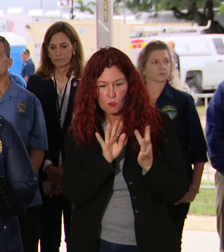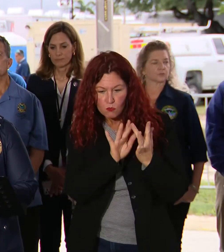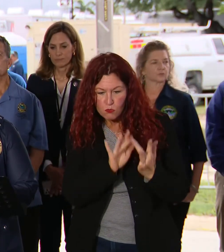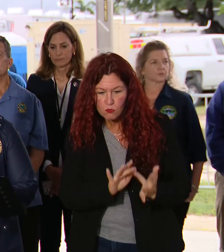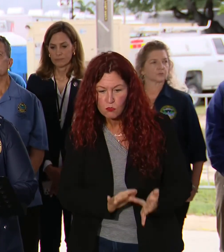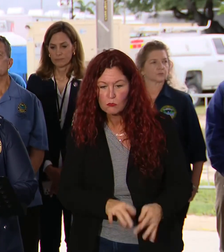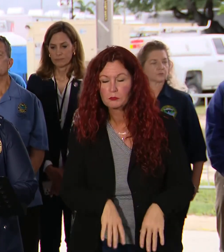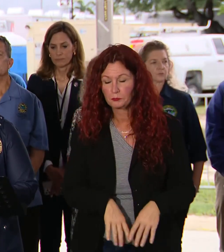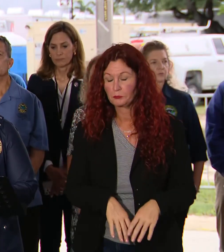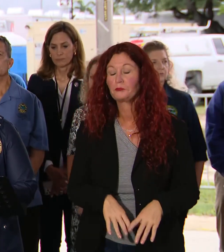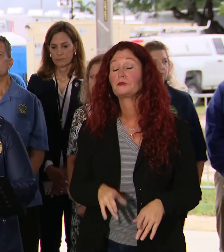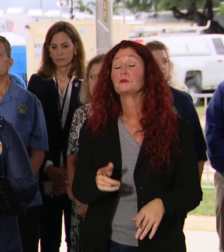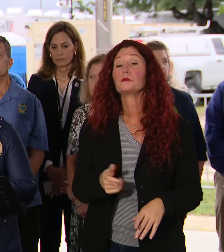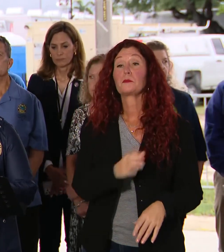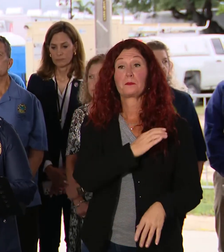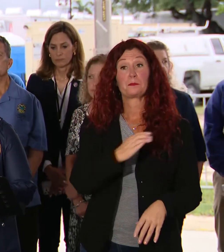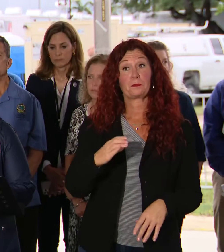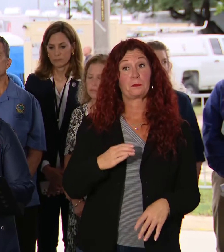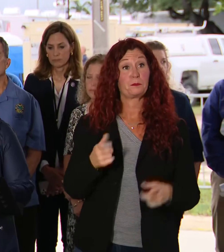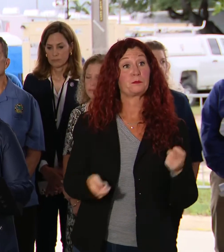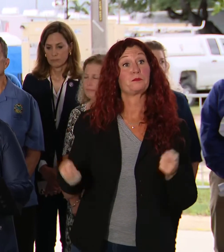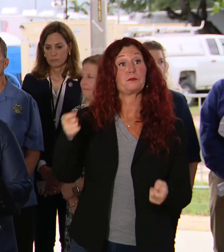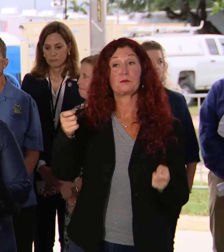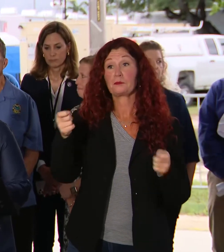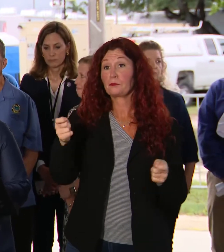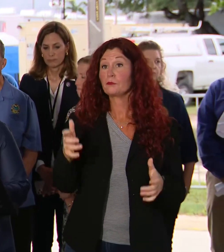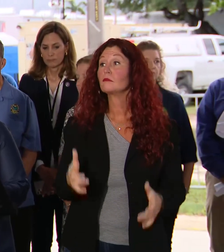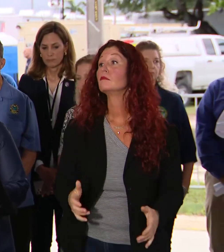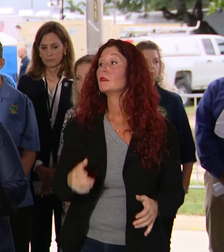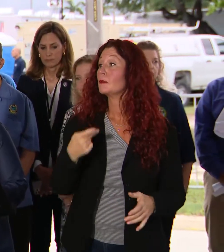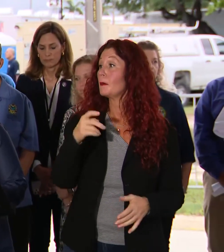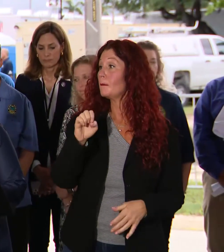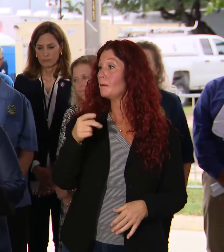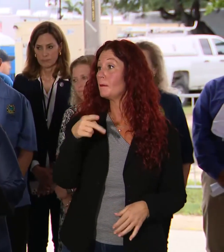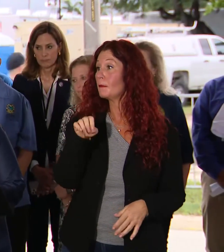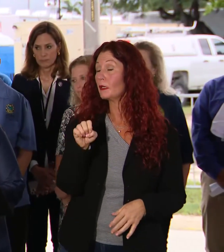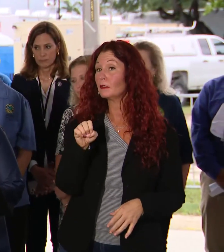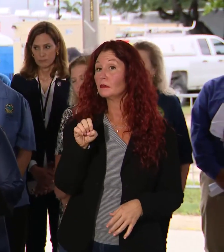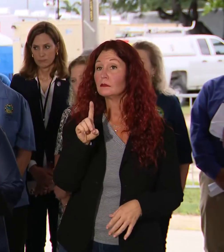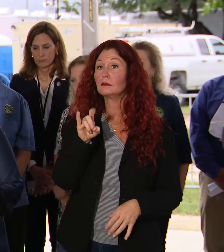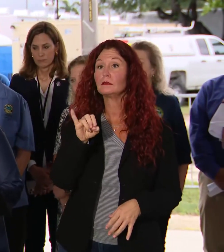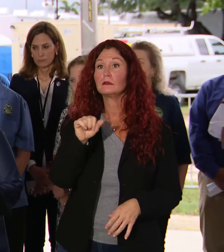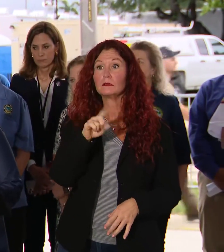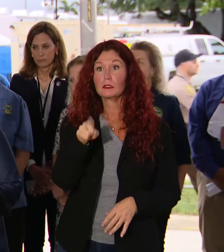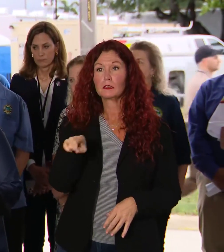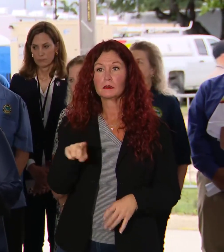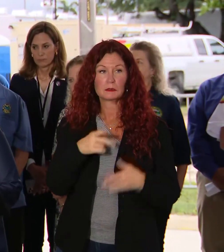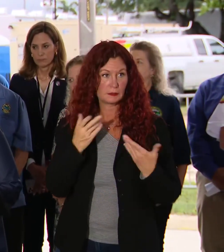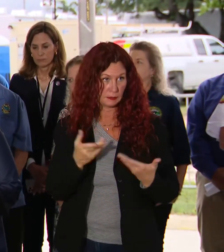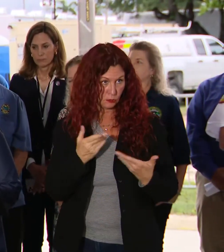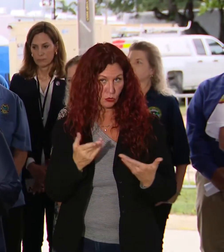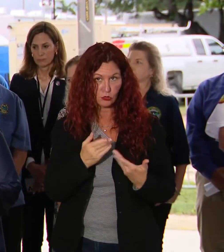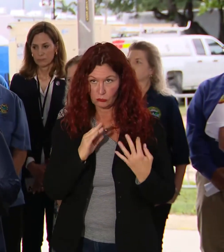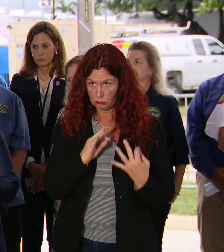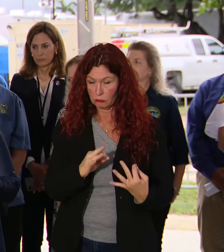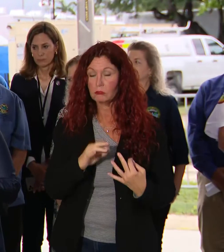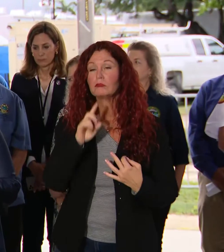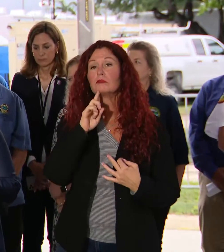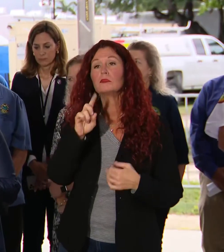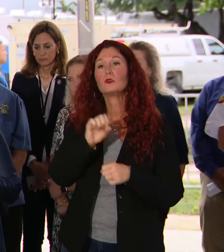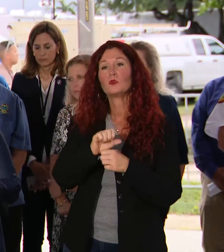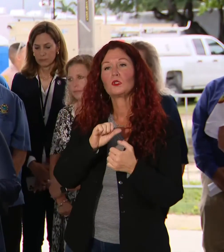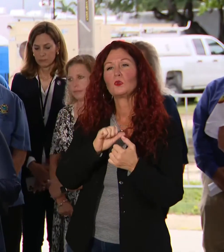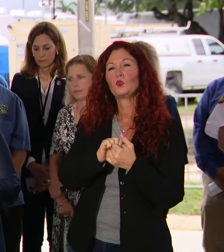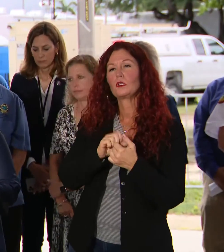the chairman, Pepe Diaz, who's with us here today, and we're working closely with the South Florida Water Management District on methods to